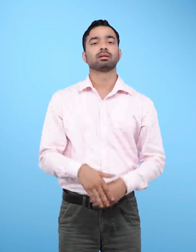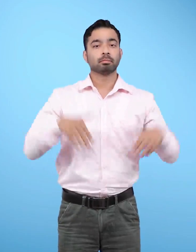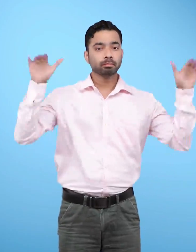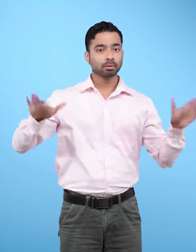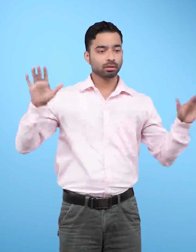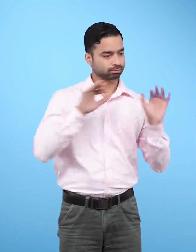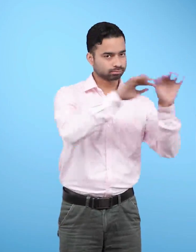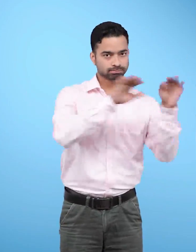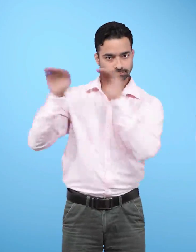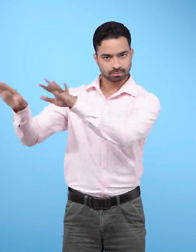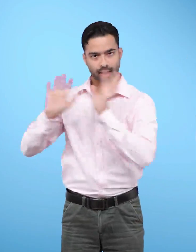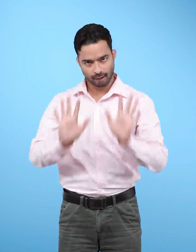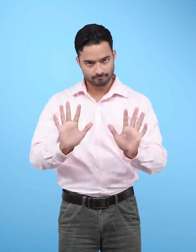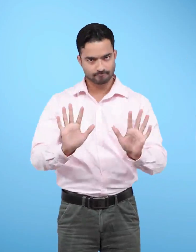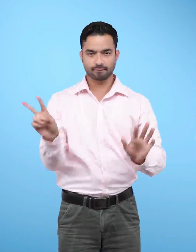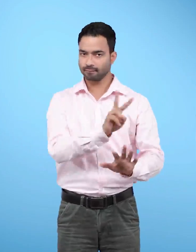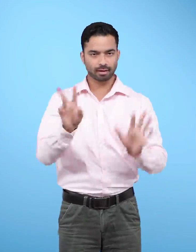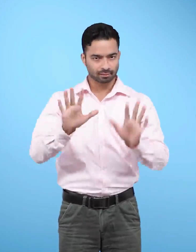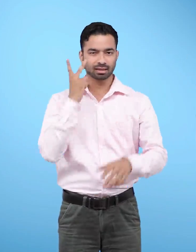We see birds on both the lakes.